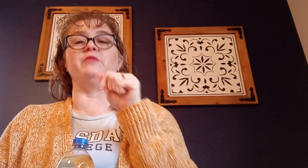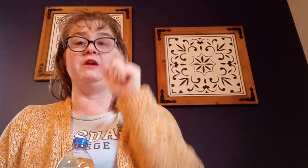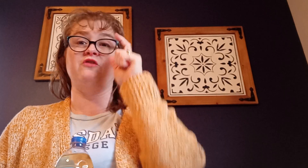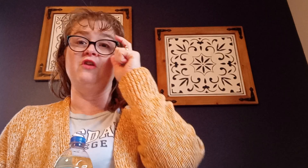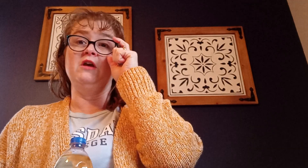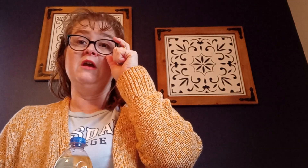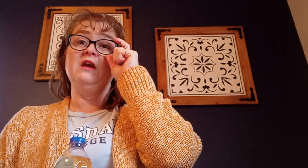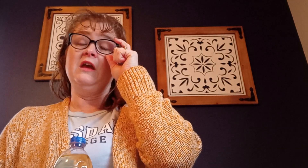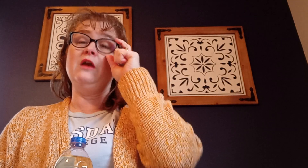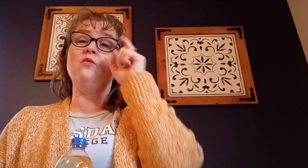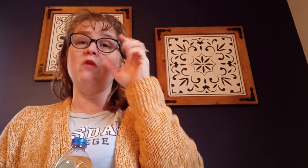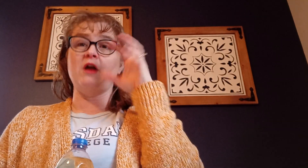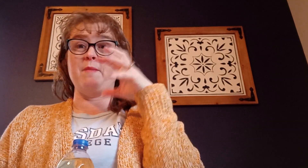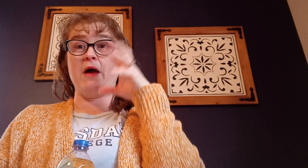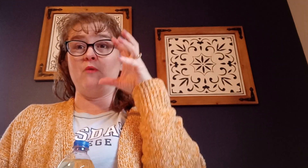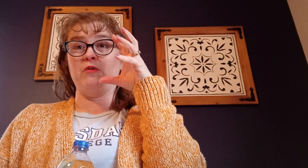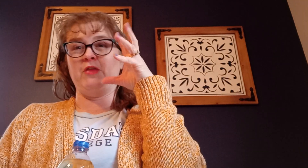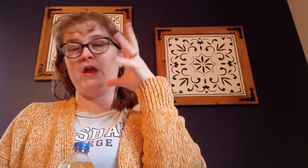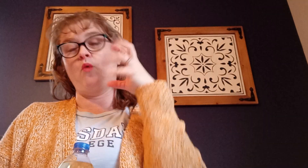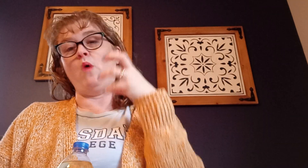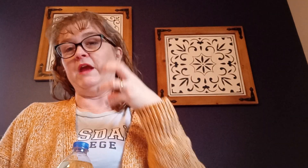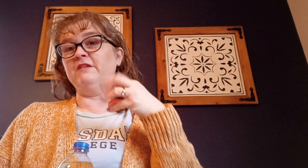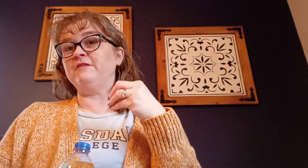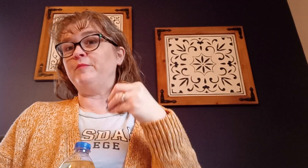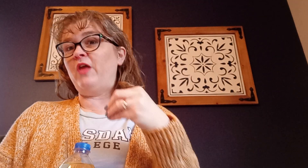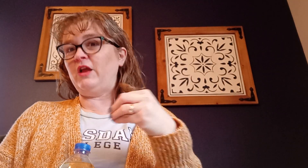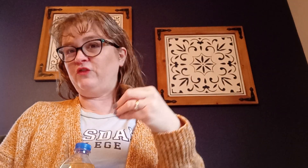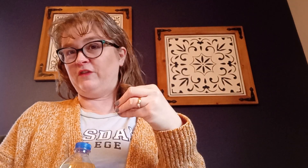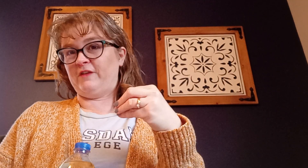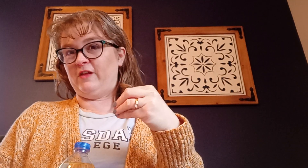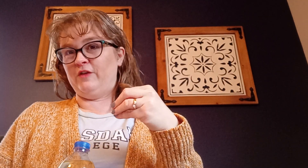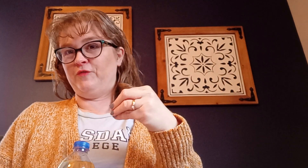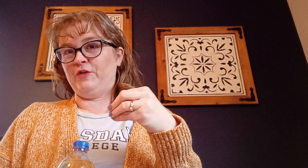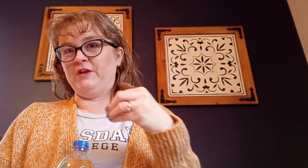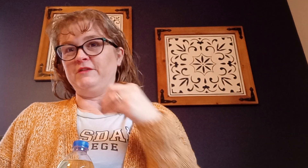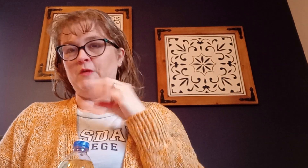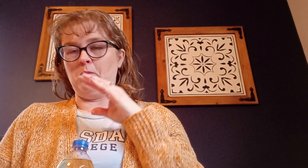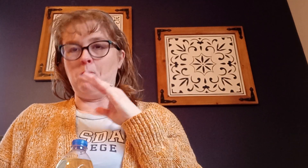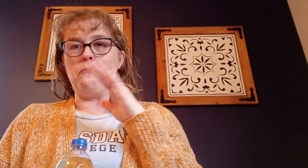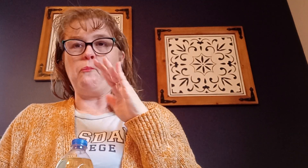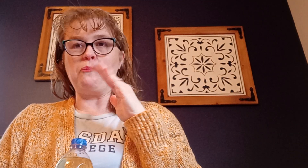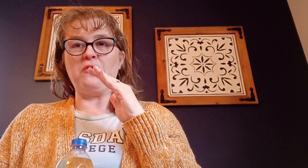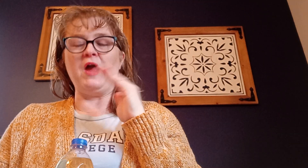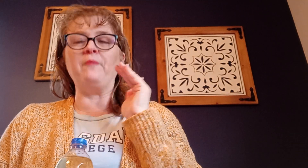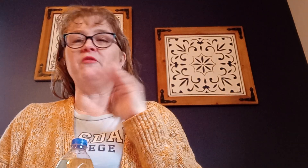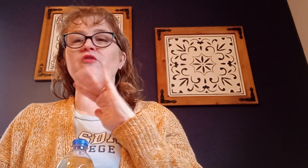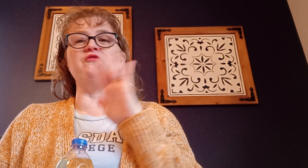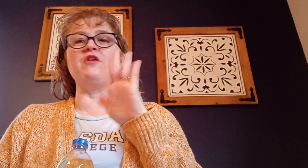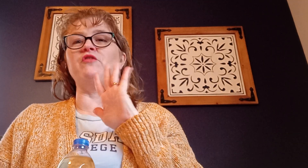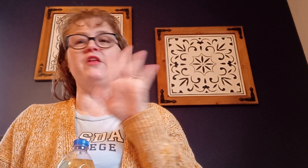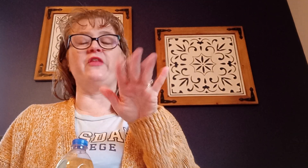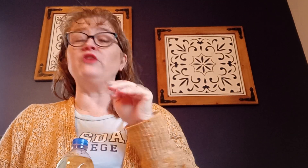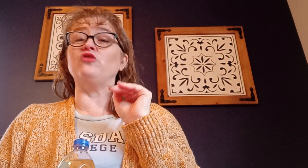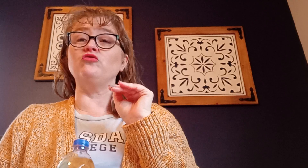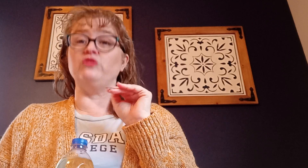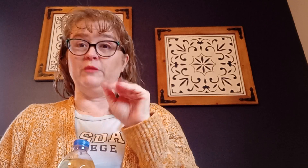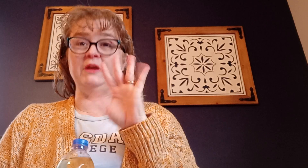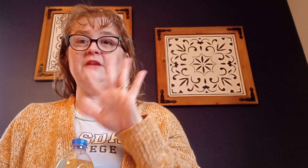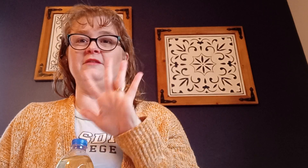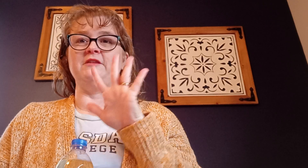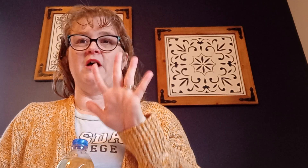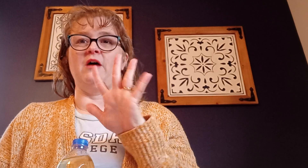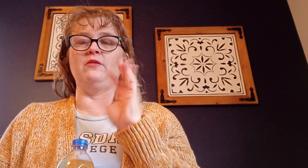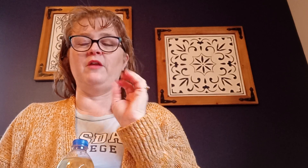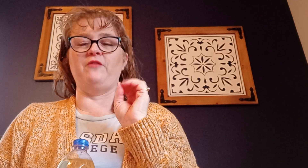bleach, it will come out with like white splotches all over it. Okay, if you've never done that, don't do it. It's not